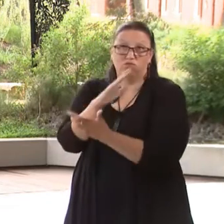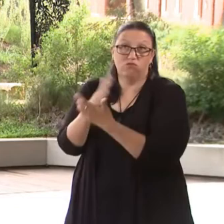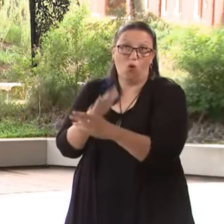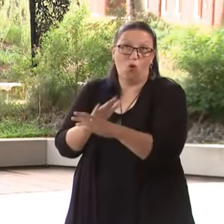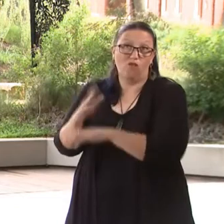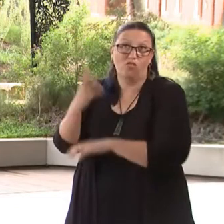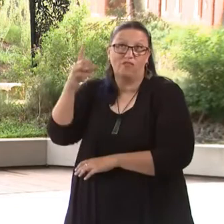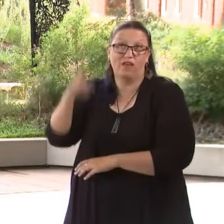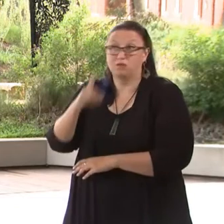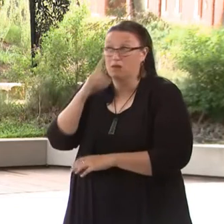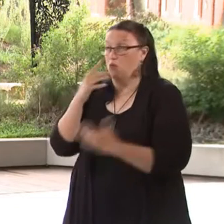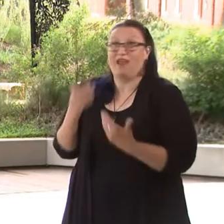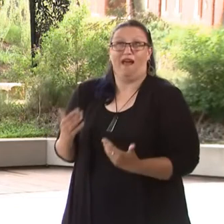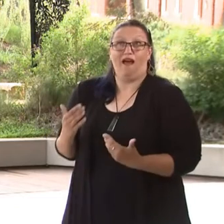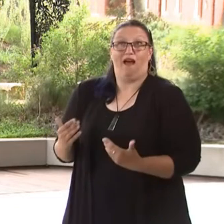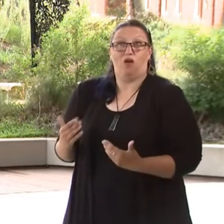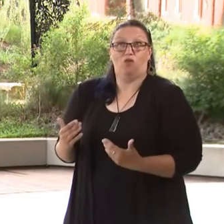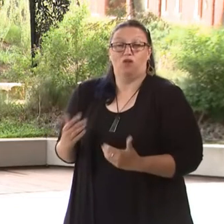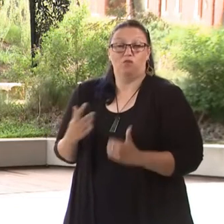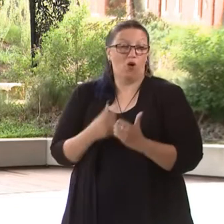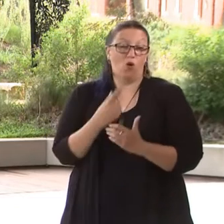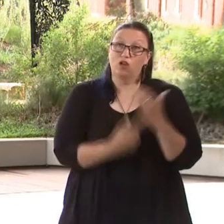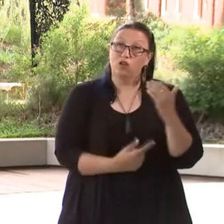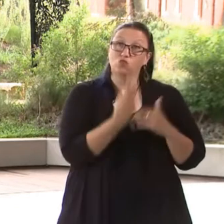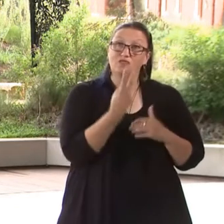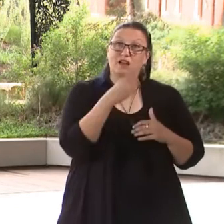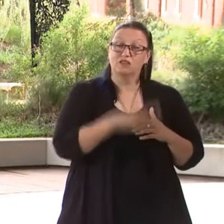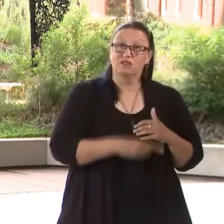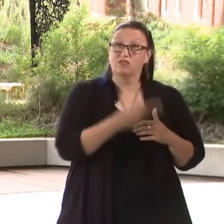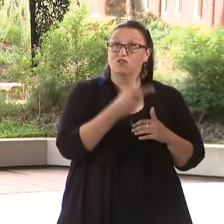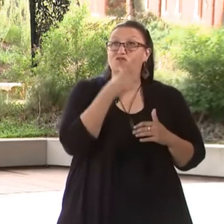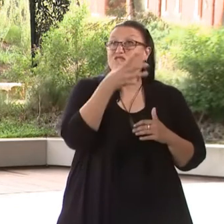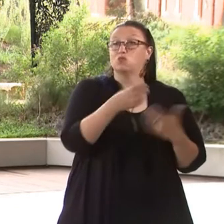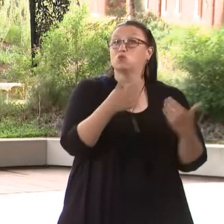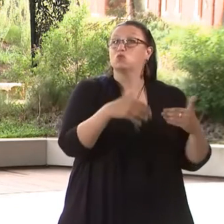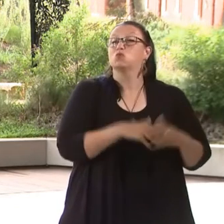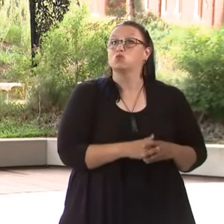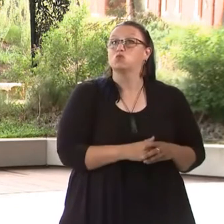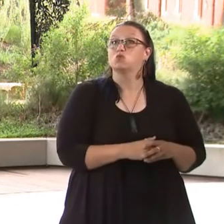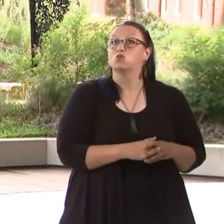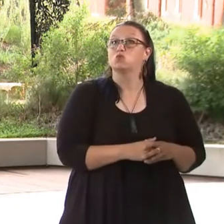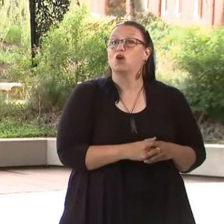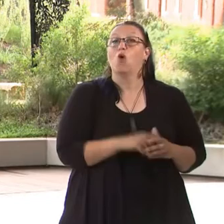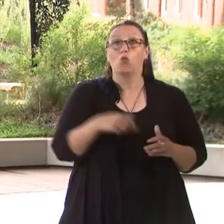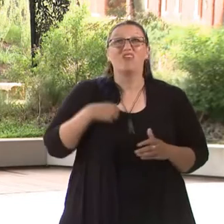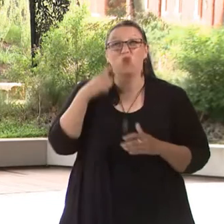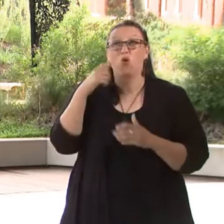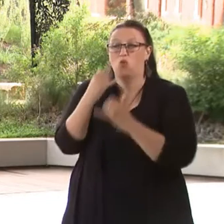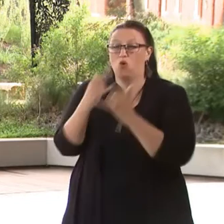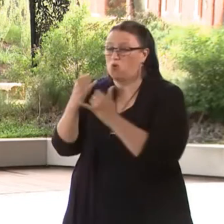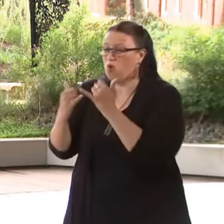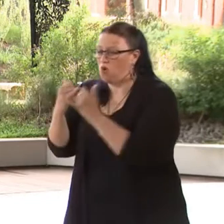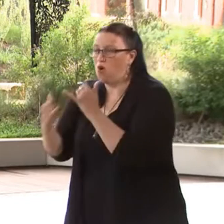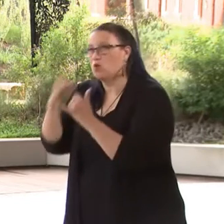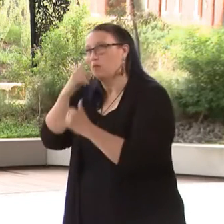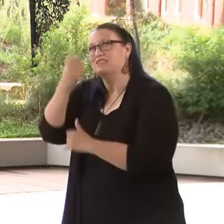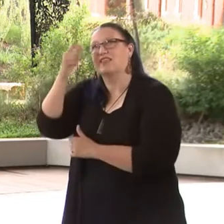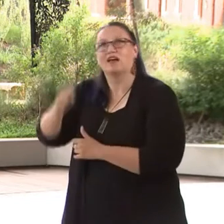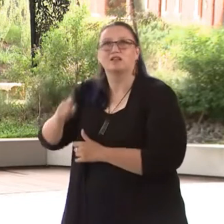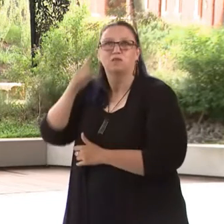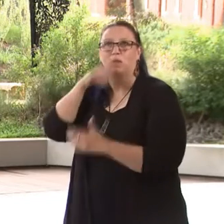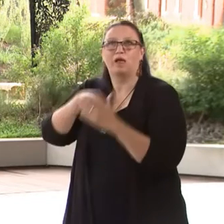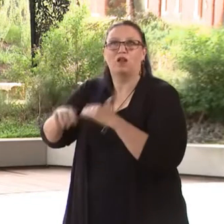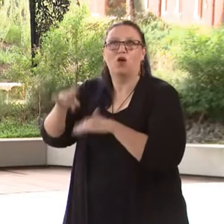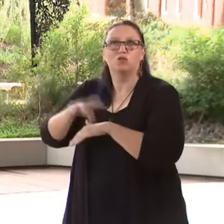in our hospitals with COVID, and on a worst case scenario 6,000 people with COVID. So the figure today at